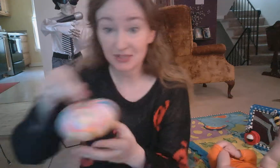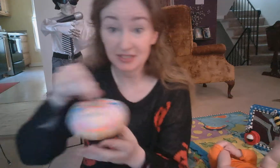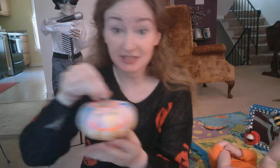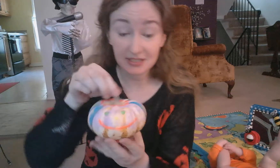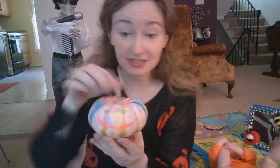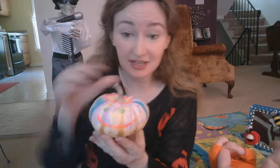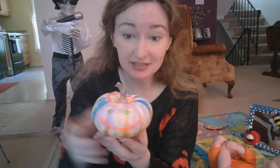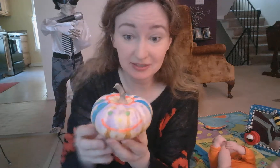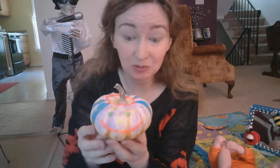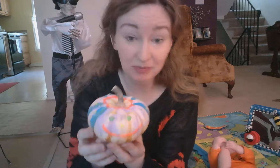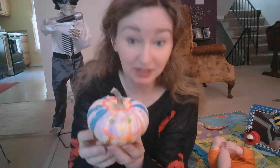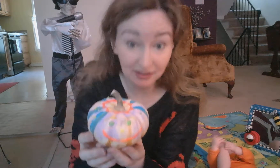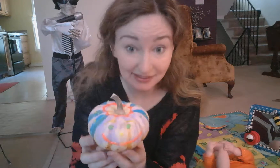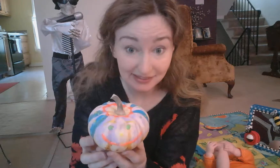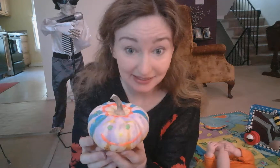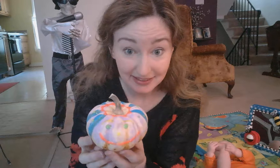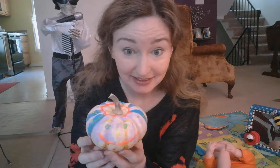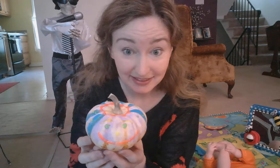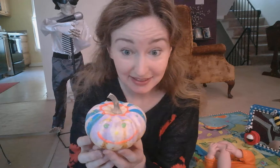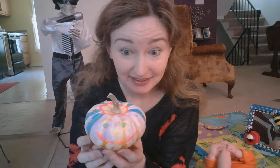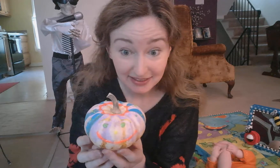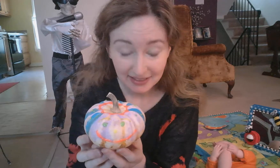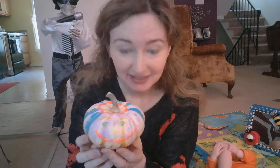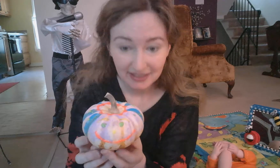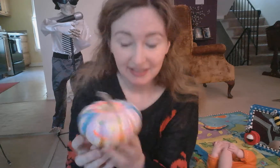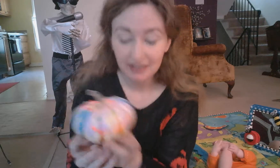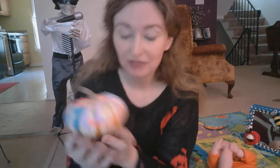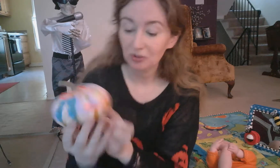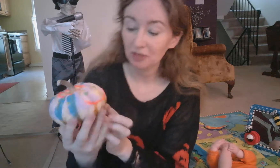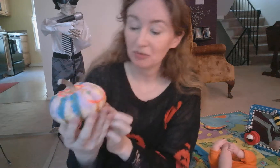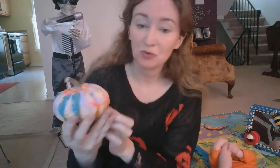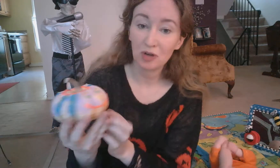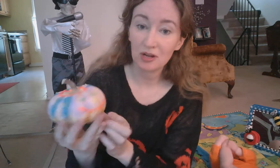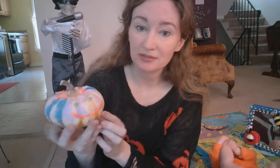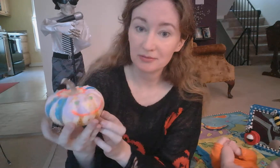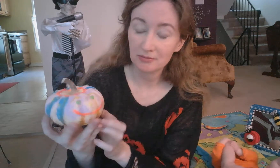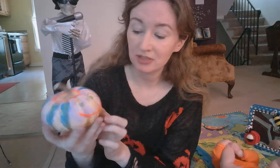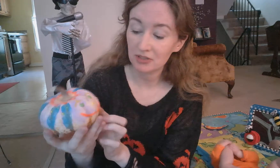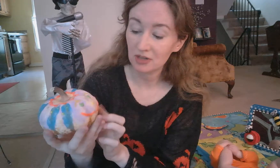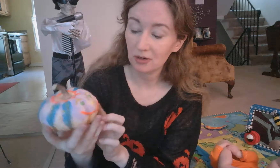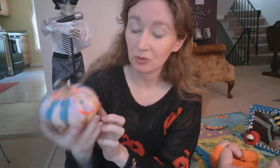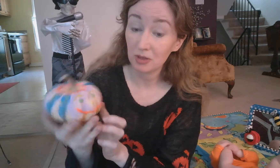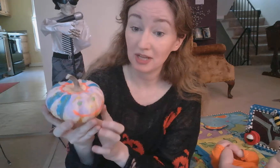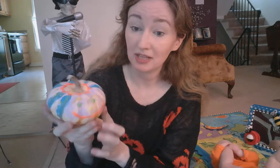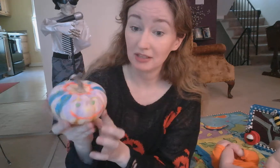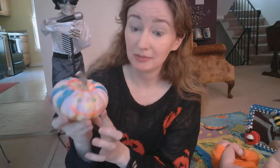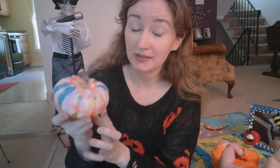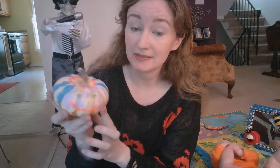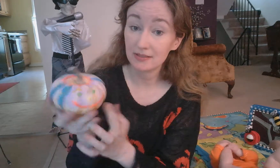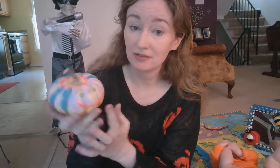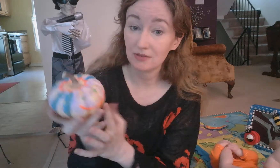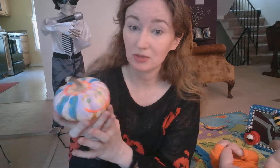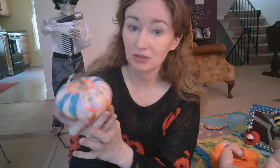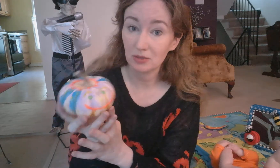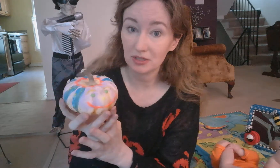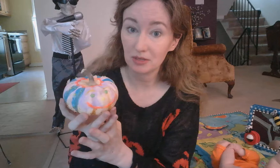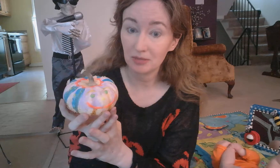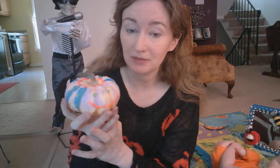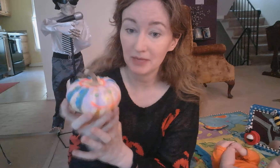So this is Alex's little pumpkin. It will look much more awesome in the dark or with a black light because it's covered with glow-in-the-dark puffy